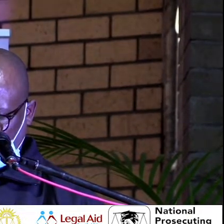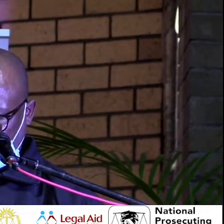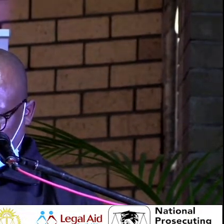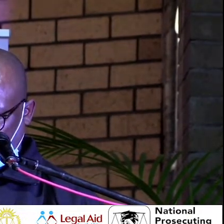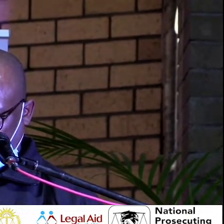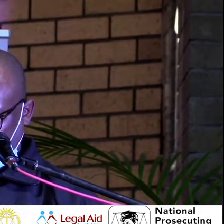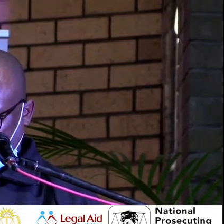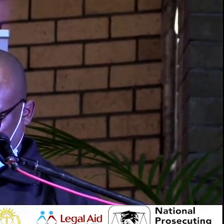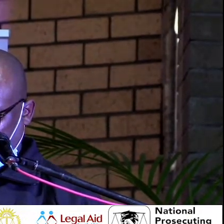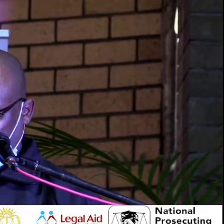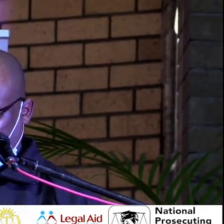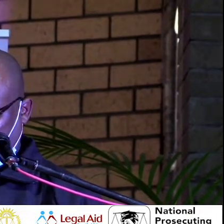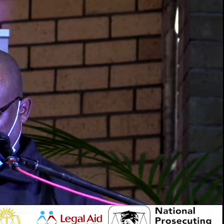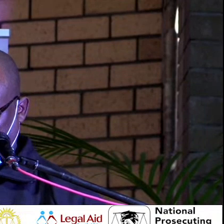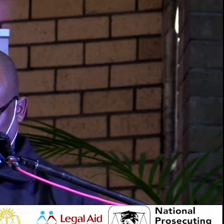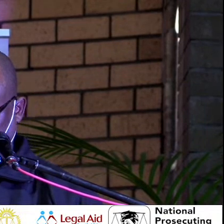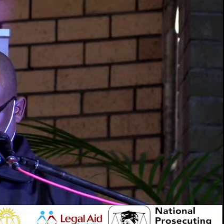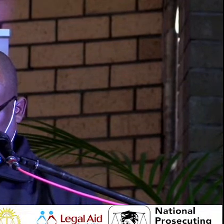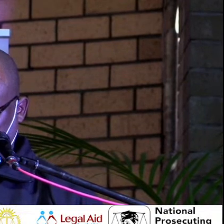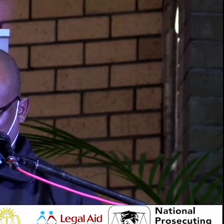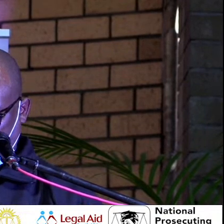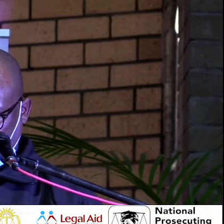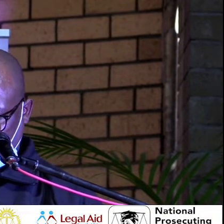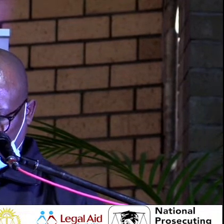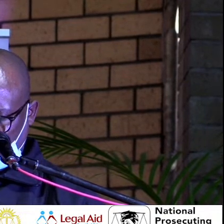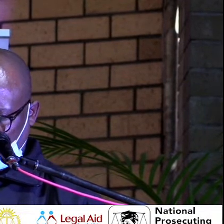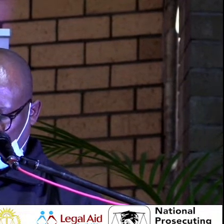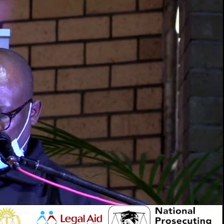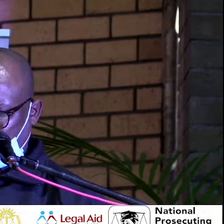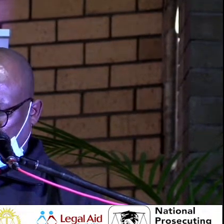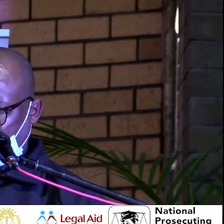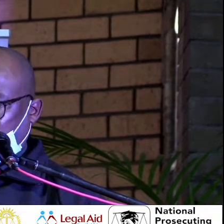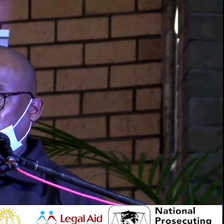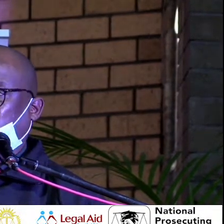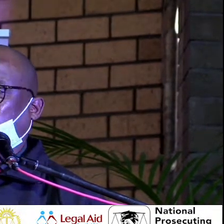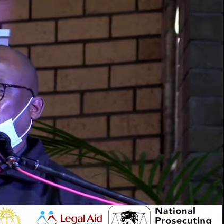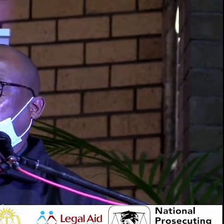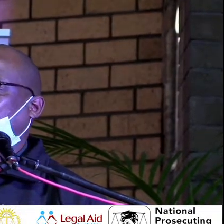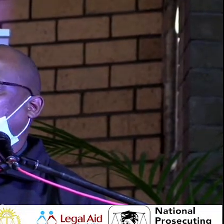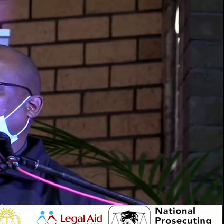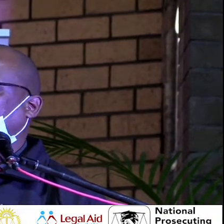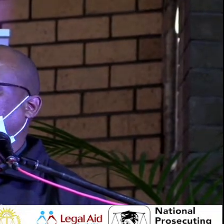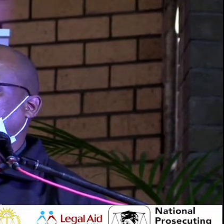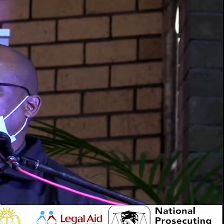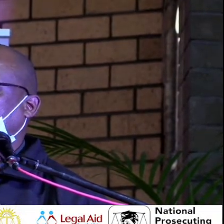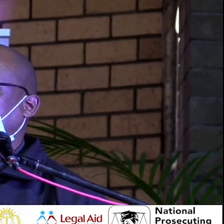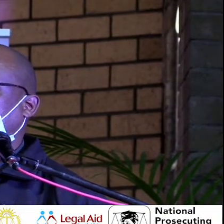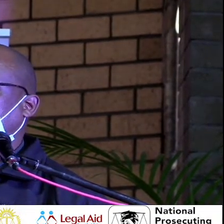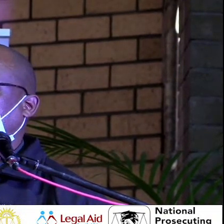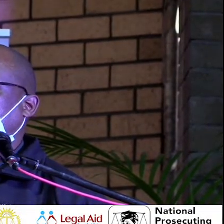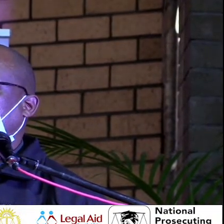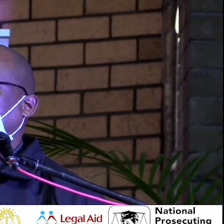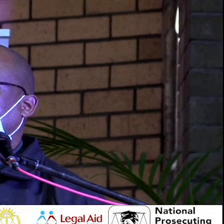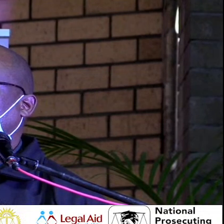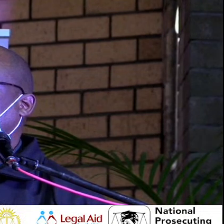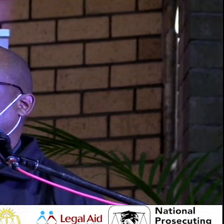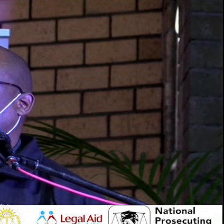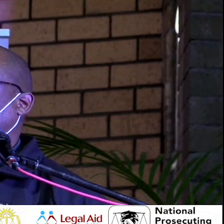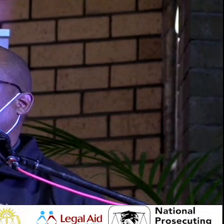bakwazi uyenza ngaphandle kwenu bahlali. Uthi ke ucela loo nto ukuba sibe